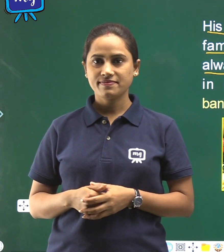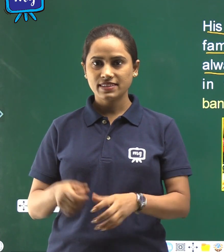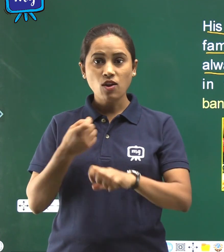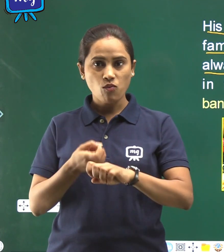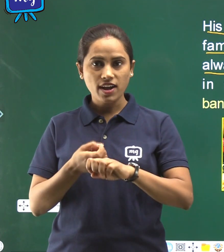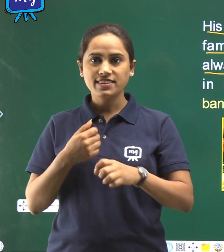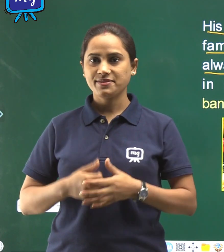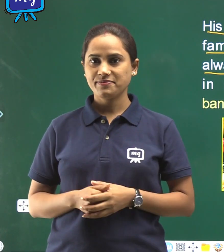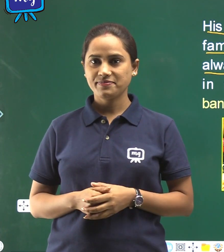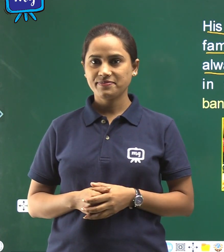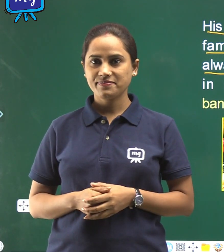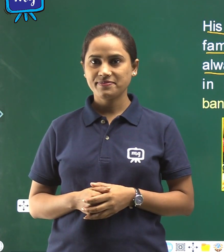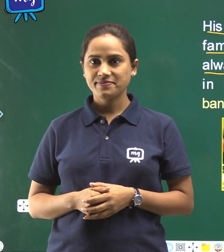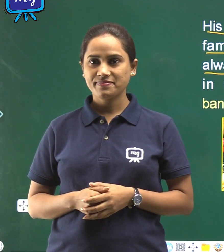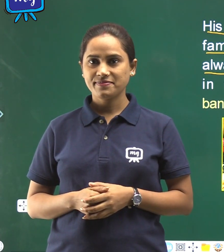worked